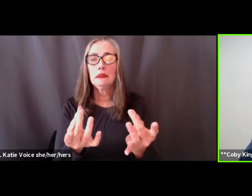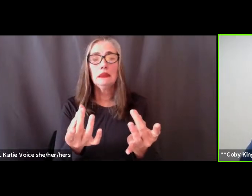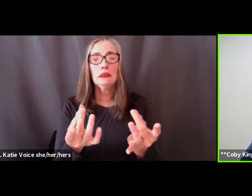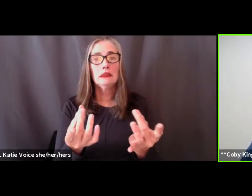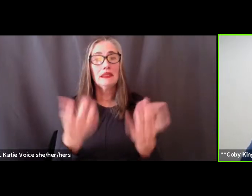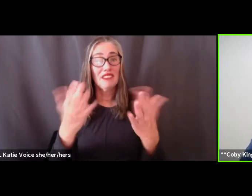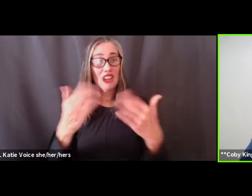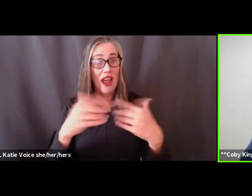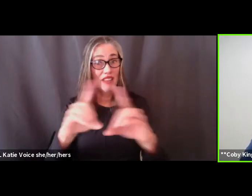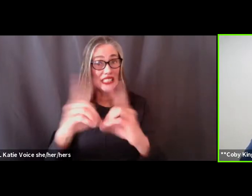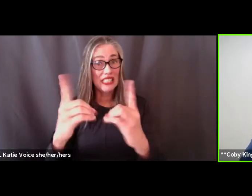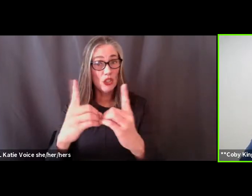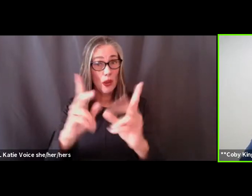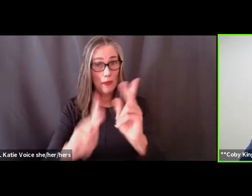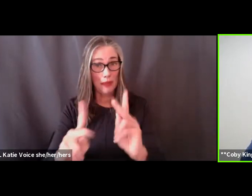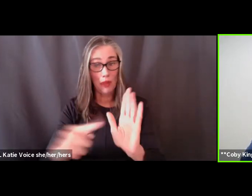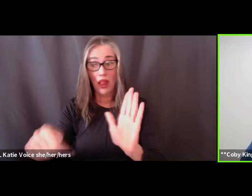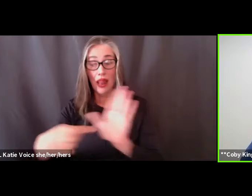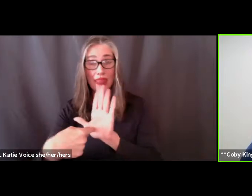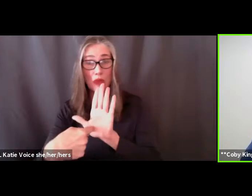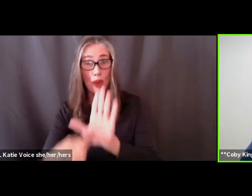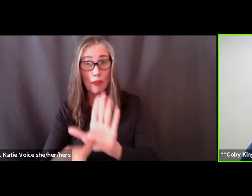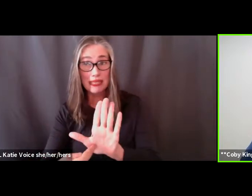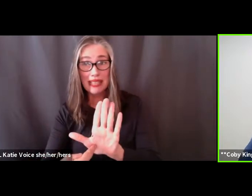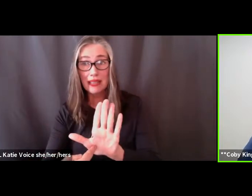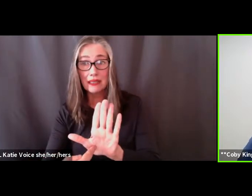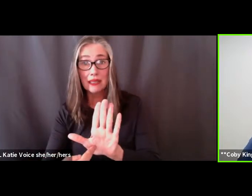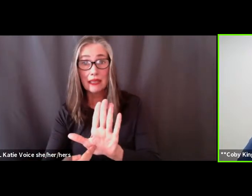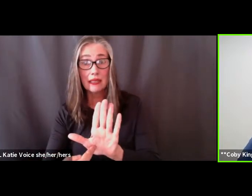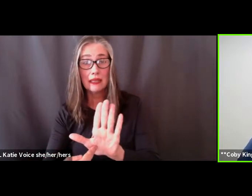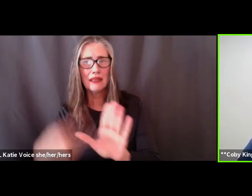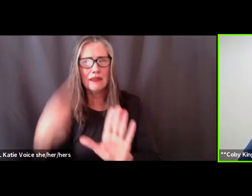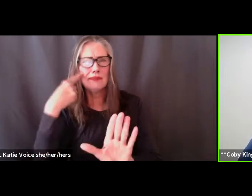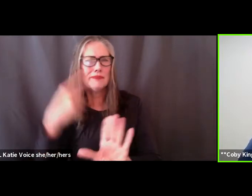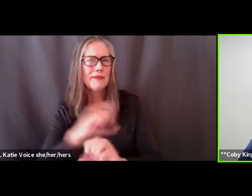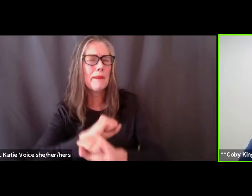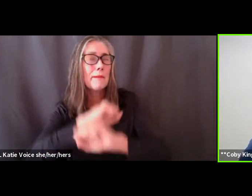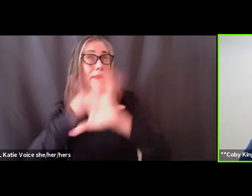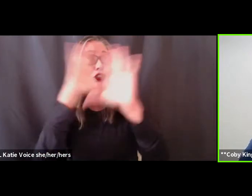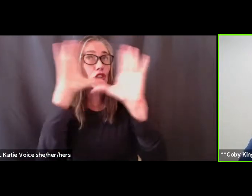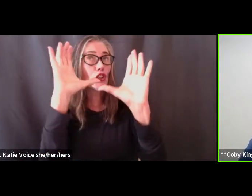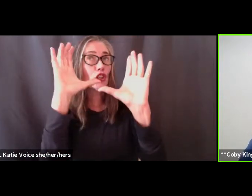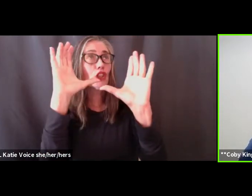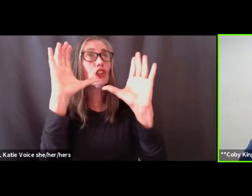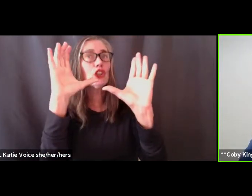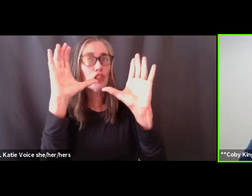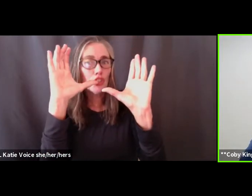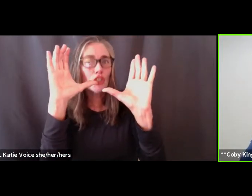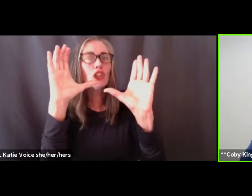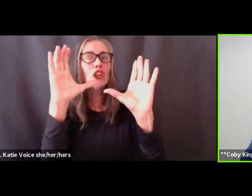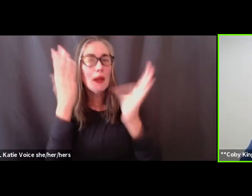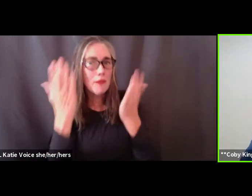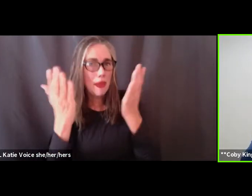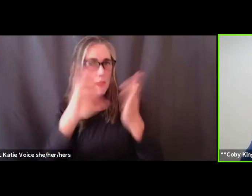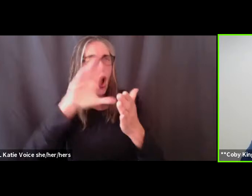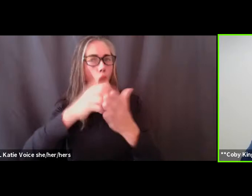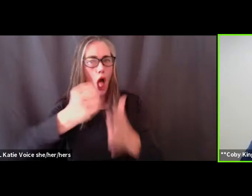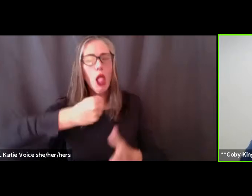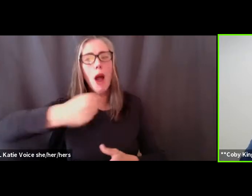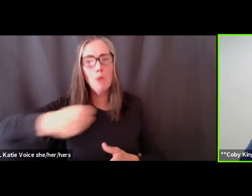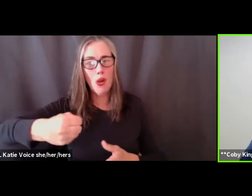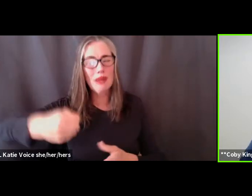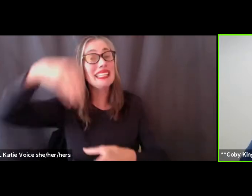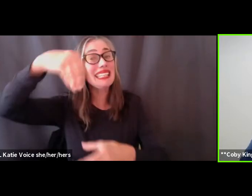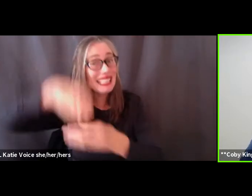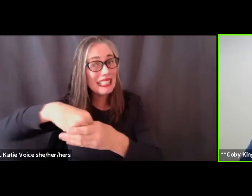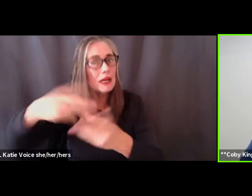districts that people represent, and let's picture, if you will, all their appointments are within the district that they